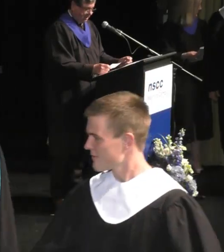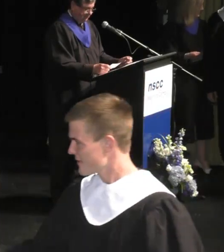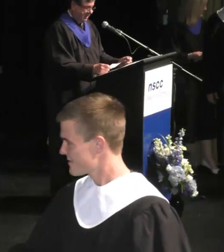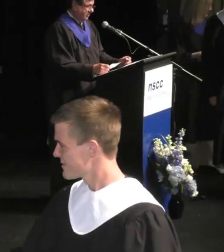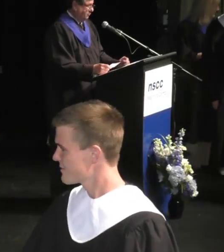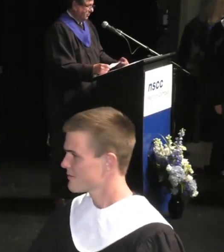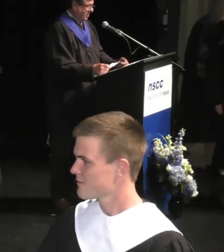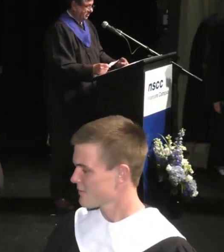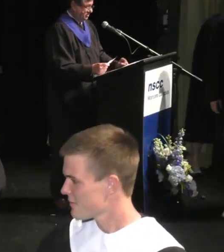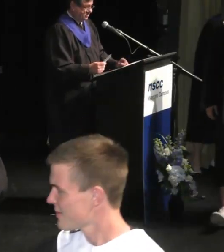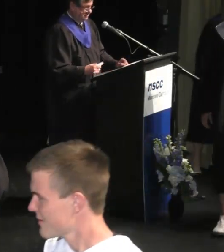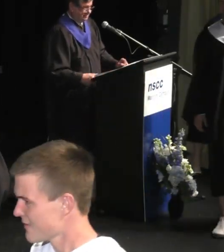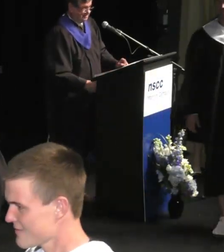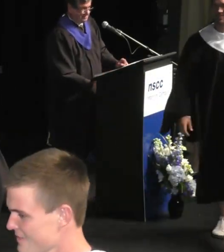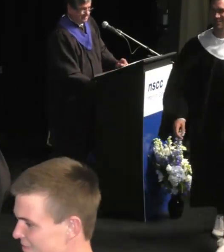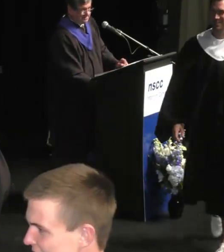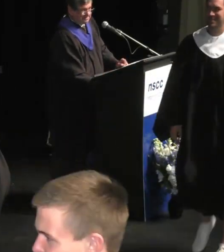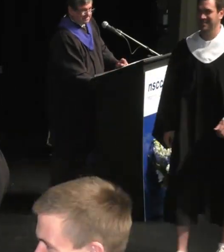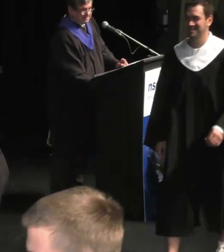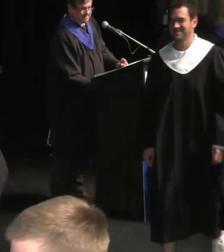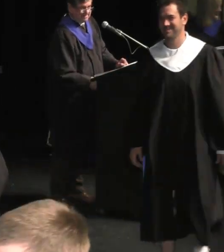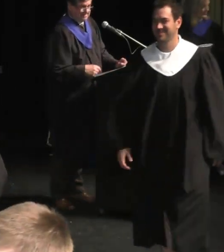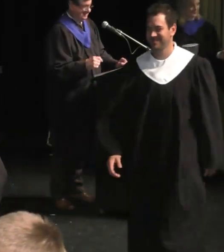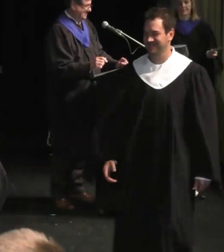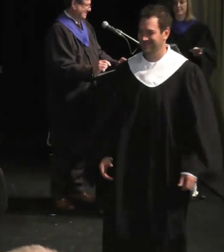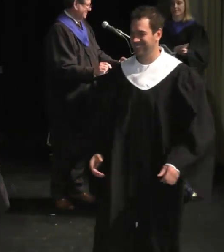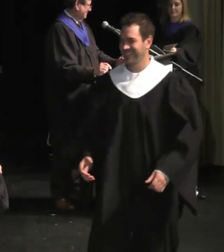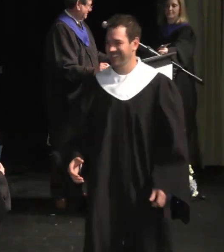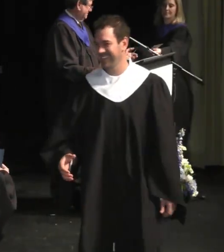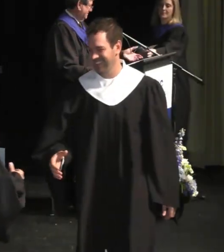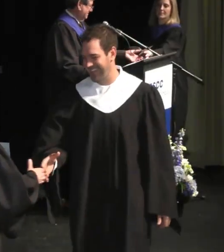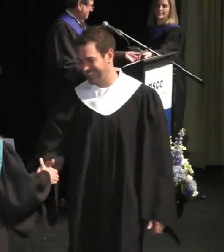Kyron Gallivan with honors.